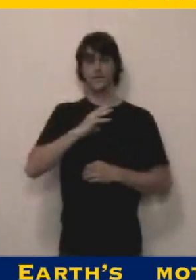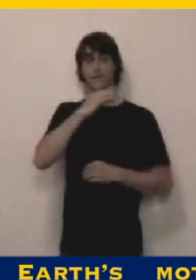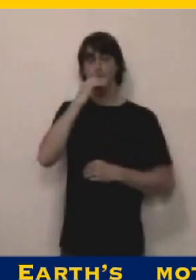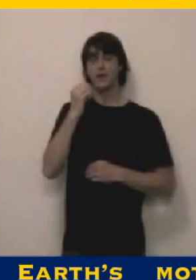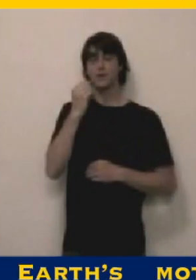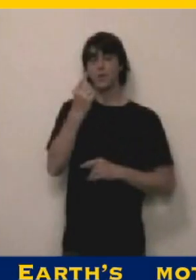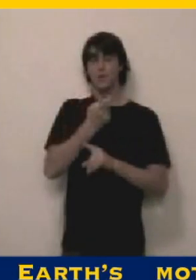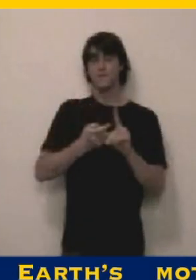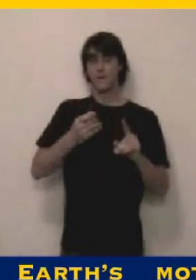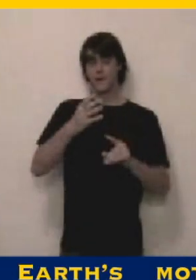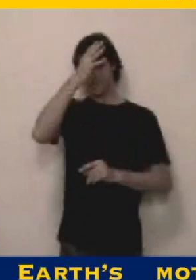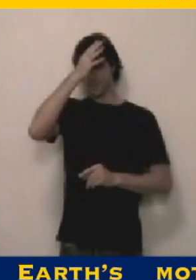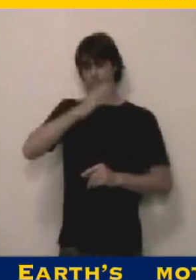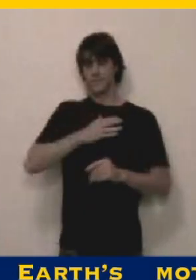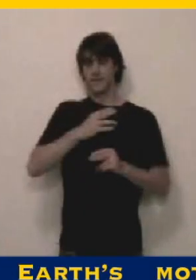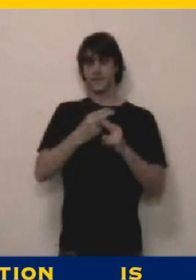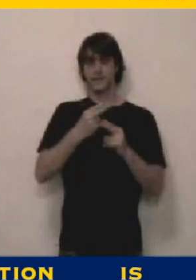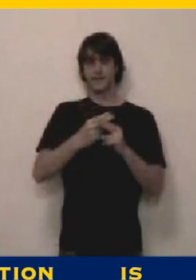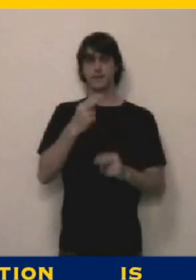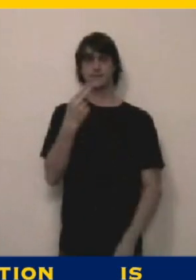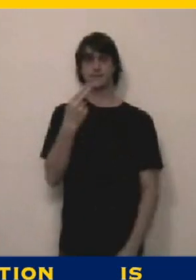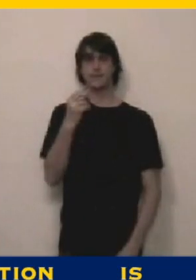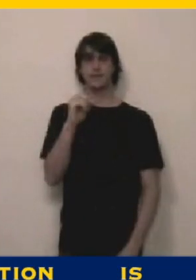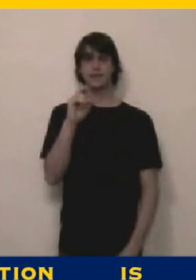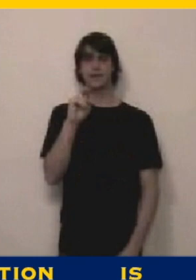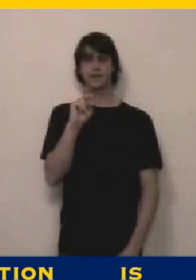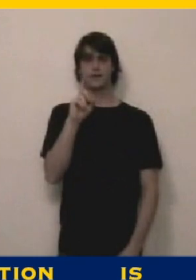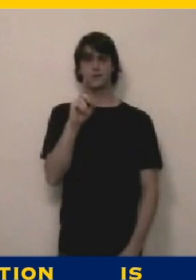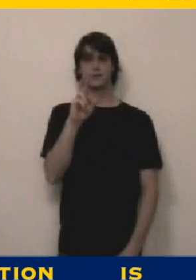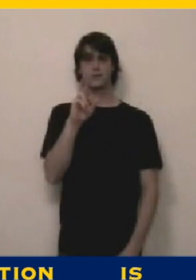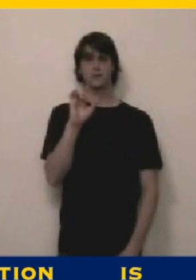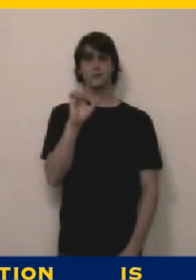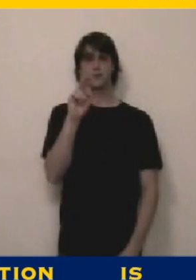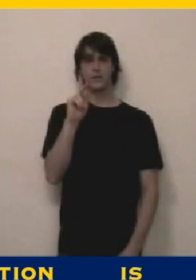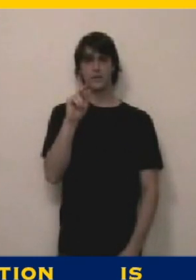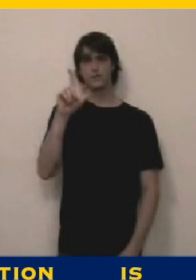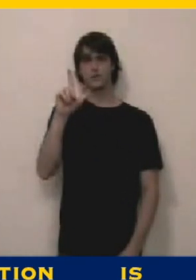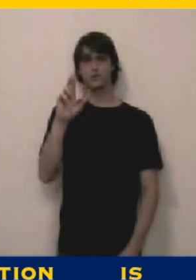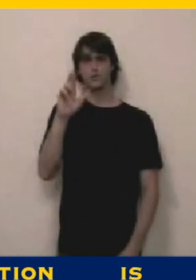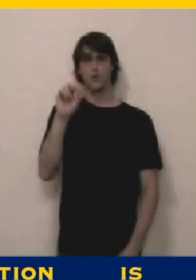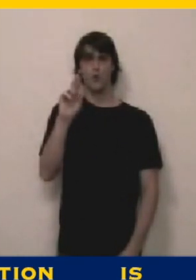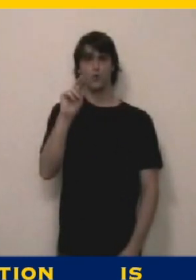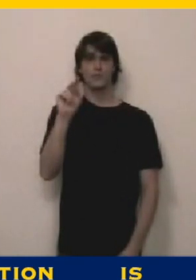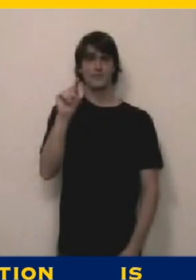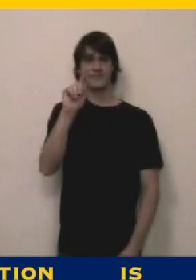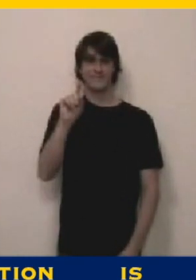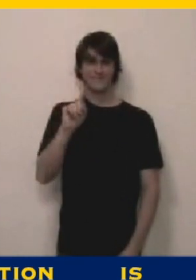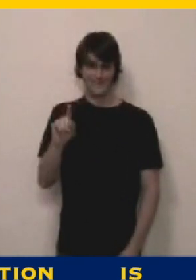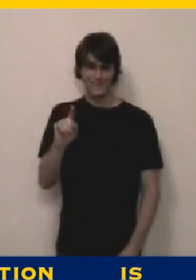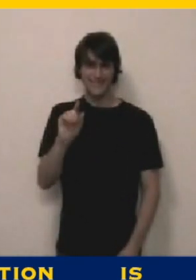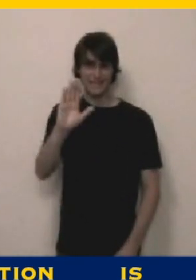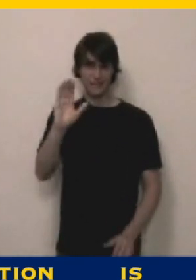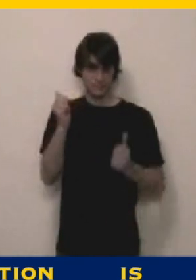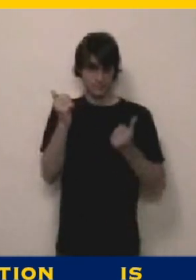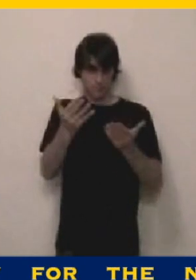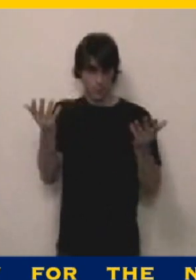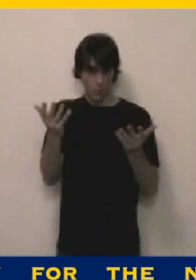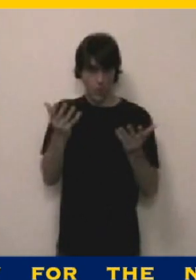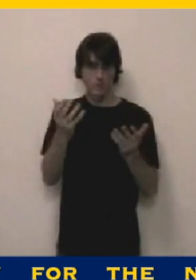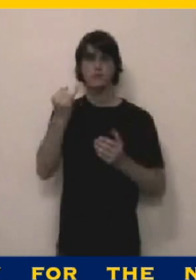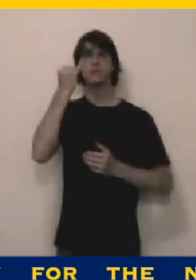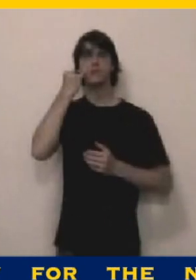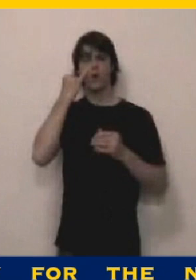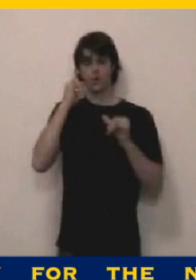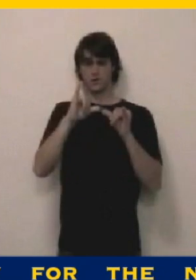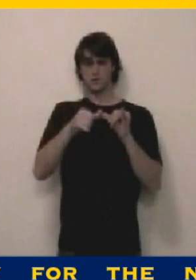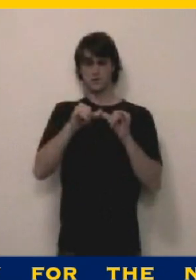in the direction of the Earth's motion through the ether. Lorentz's transformation is his mathematical description of this, his hypothetical contraction. It